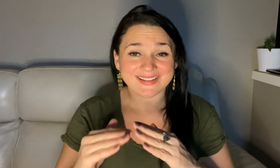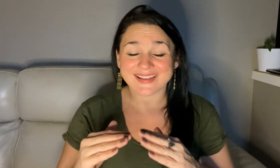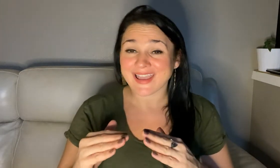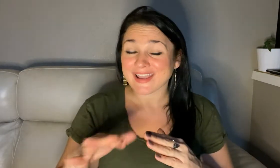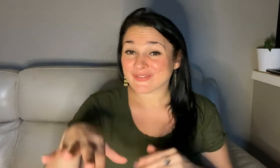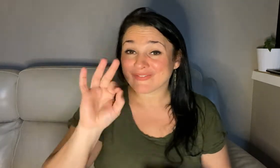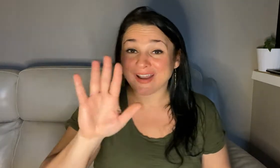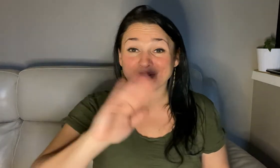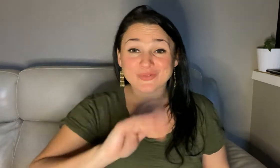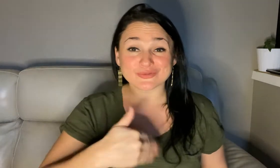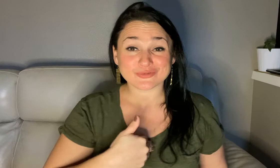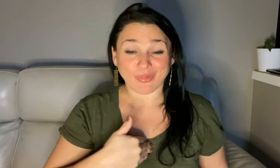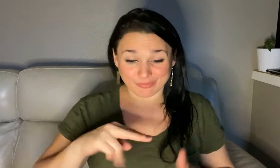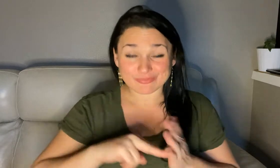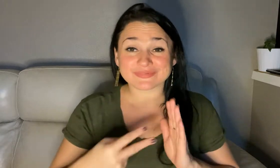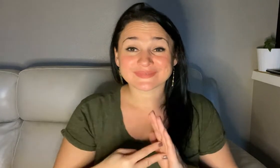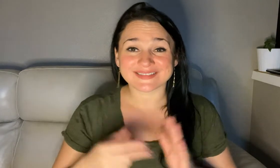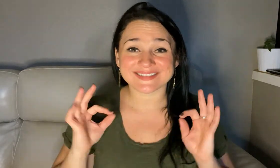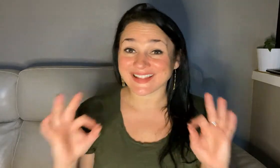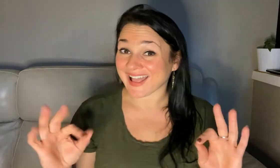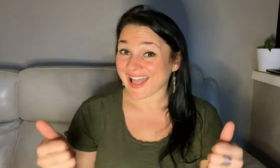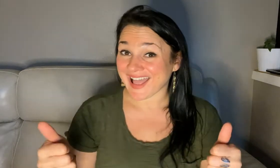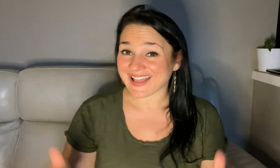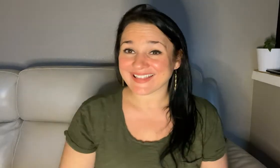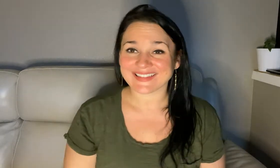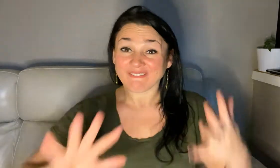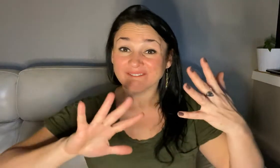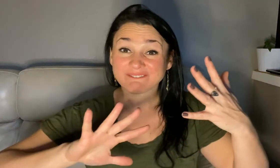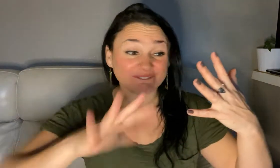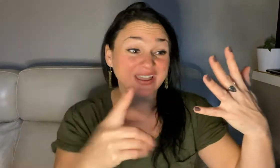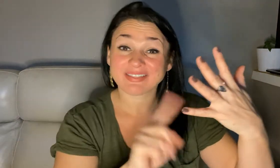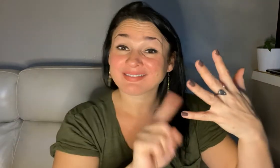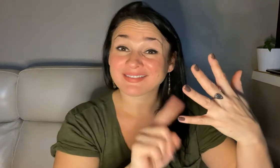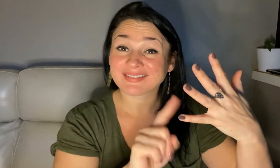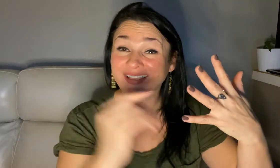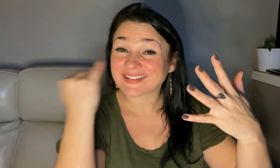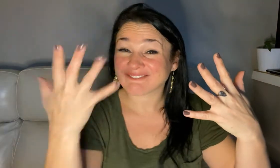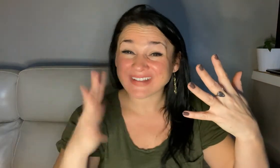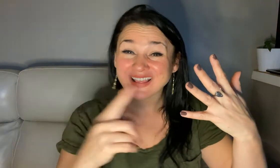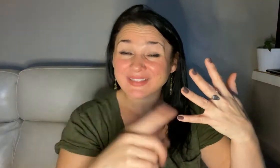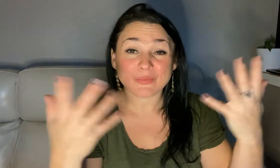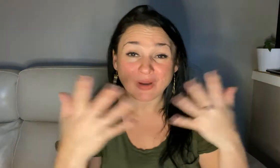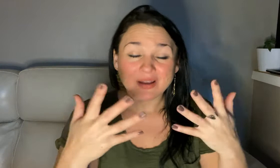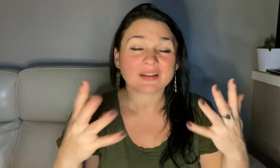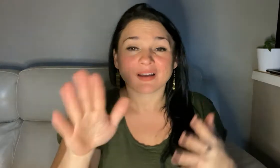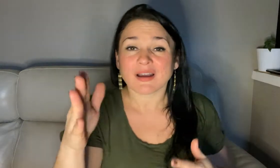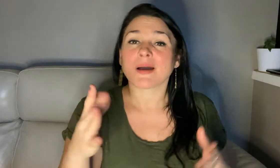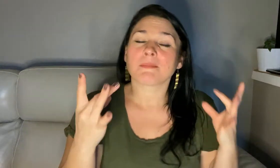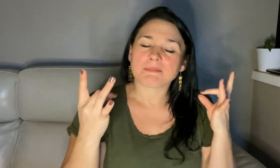community. So find your inner soul's purpose. And the fifth thing, now the fifth thing,